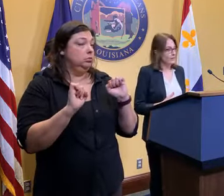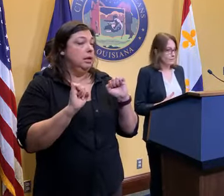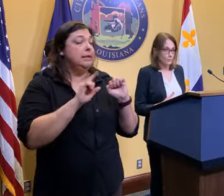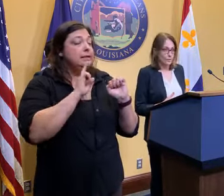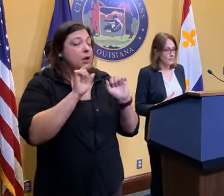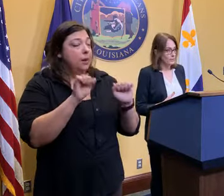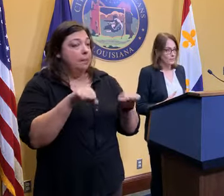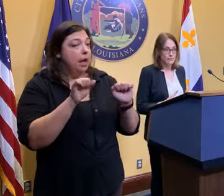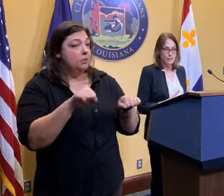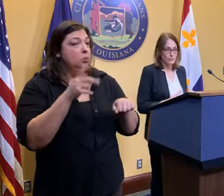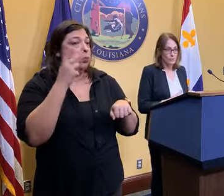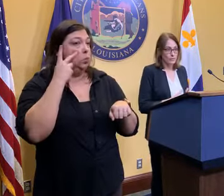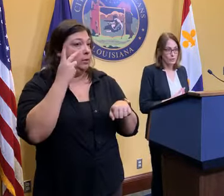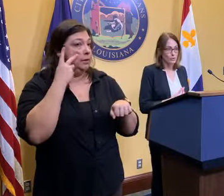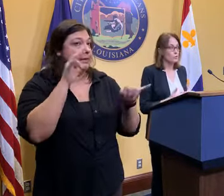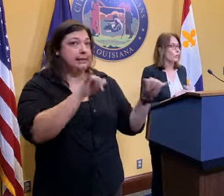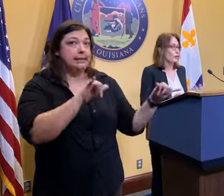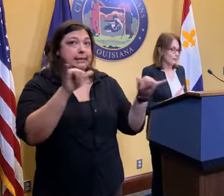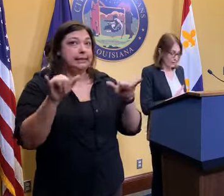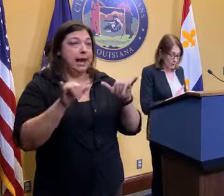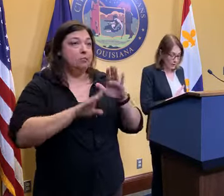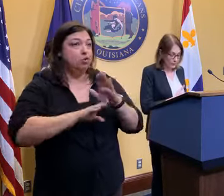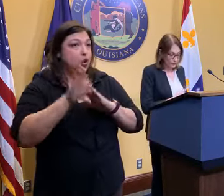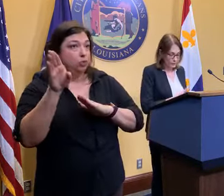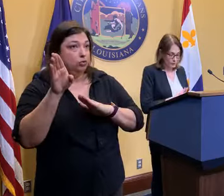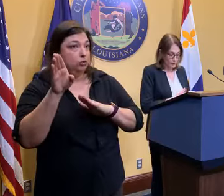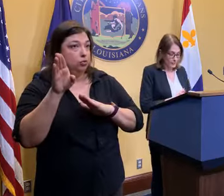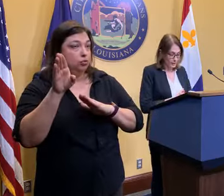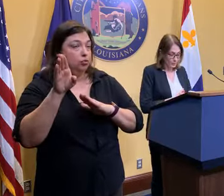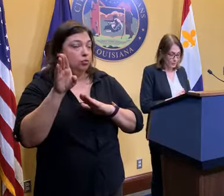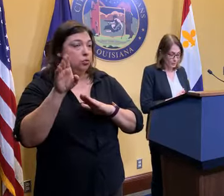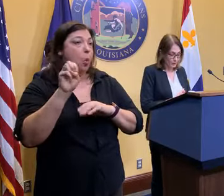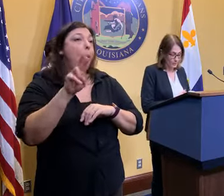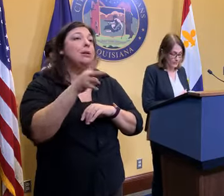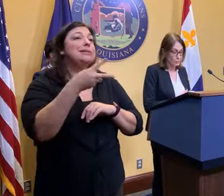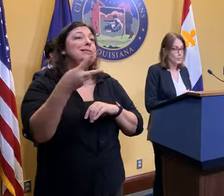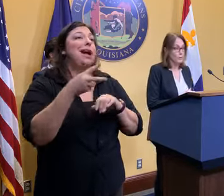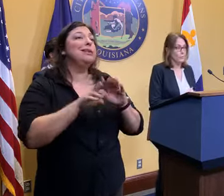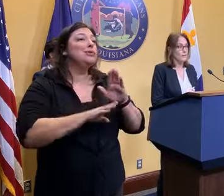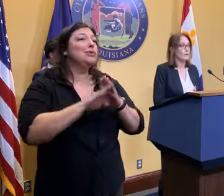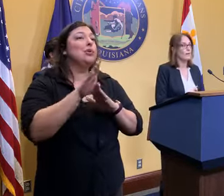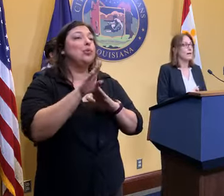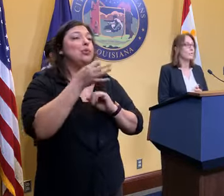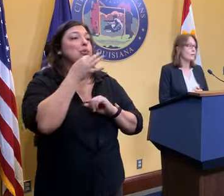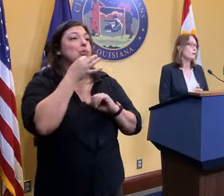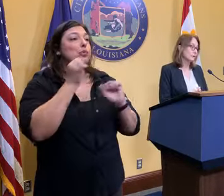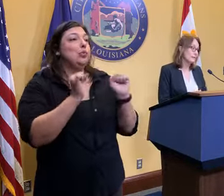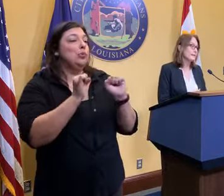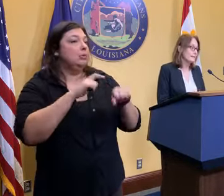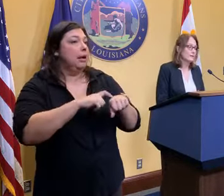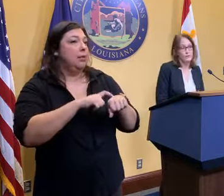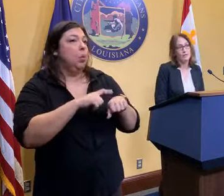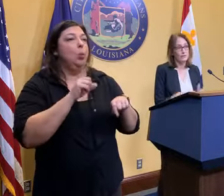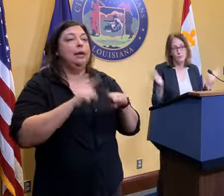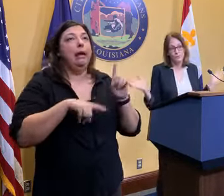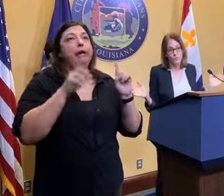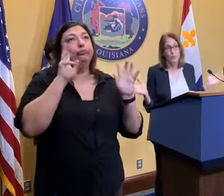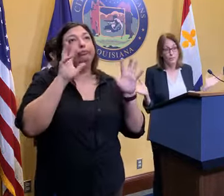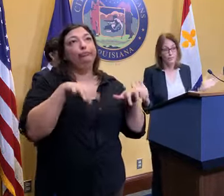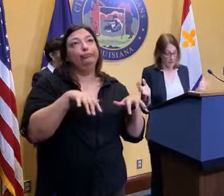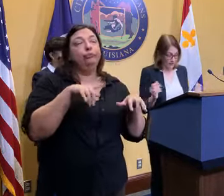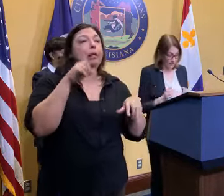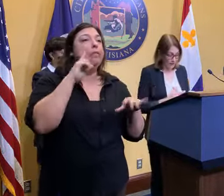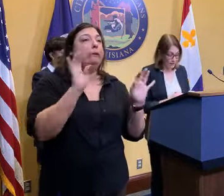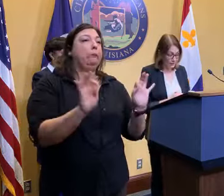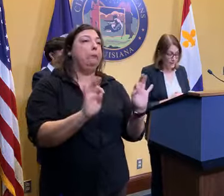very possible we could see the same surge or another surge coming in the winter months, so we can't be complacent and think that we're gonna